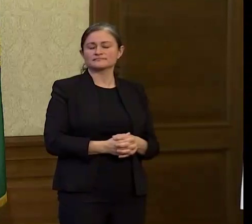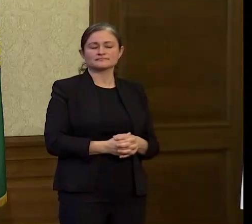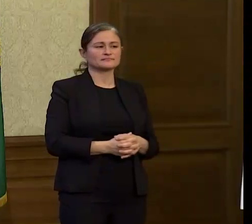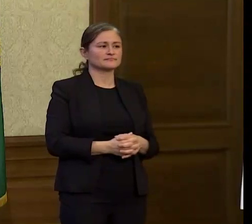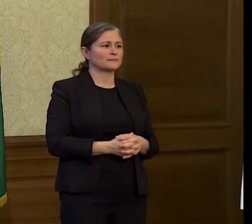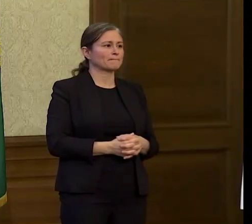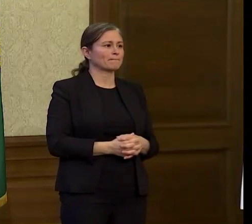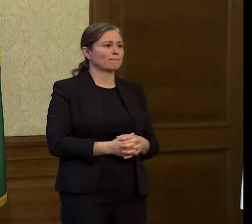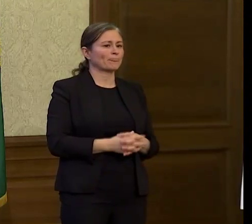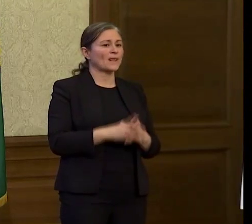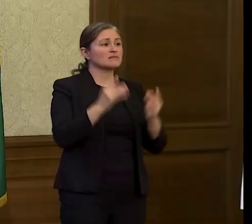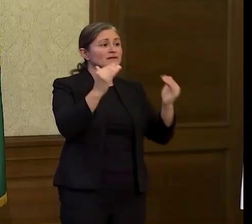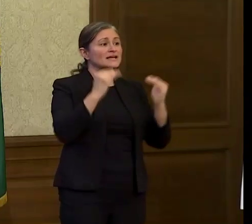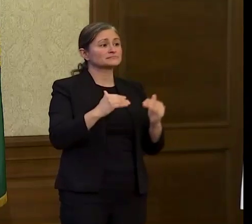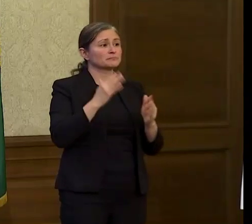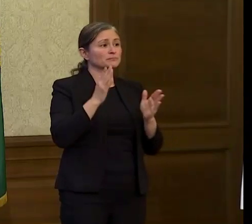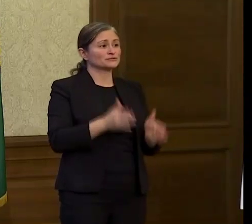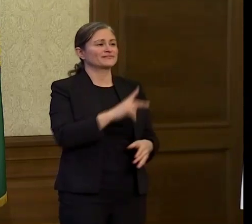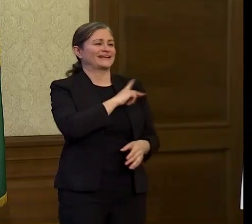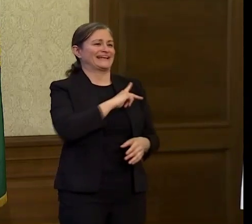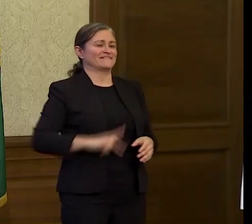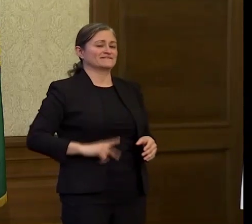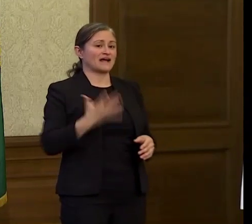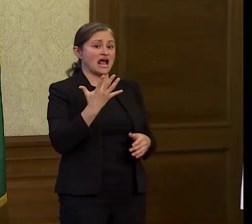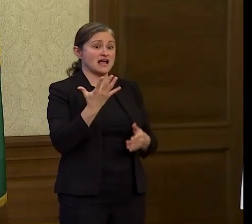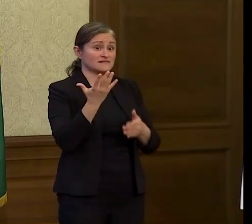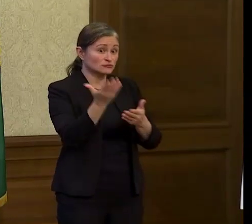So we'll go to Drew now, King 5.